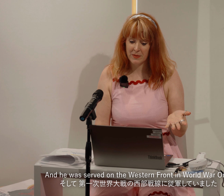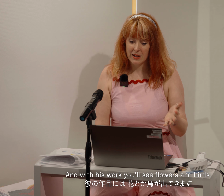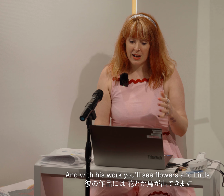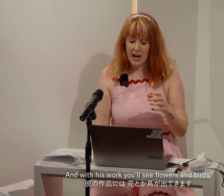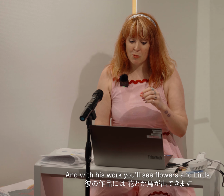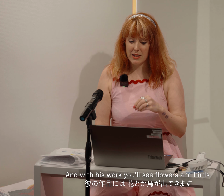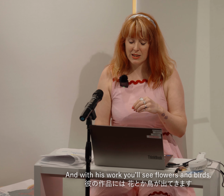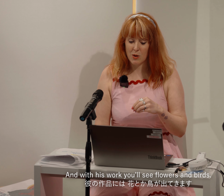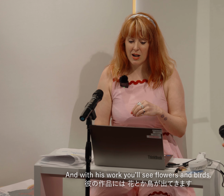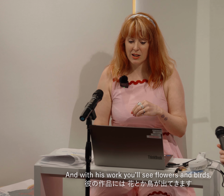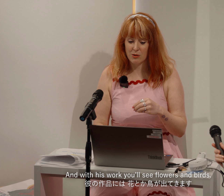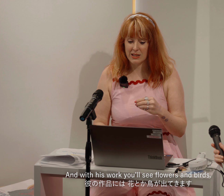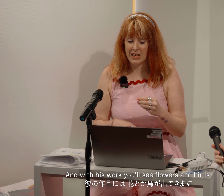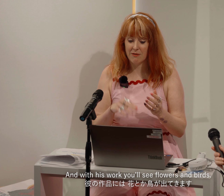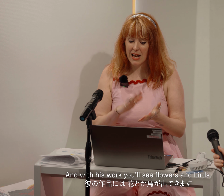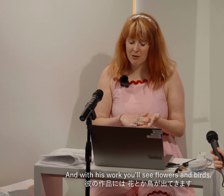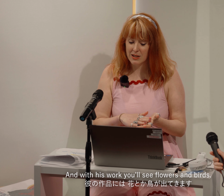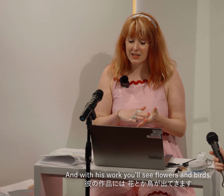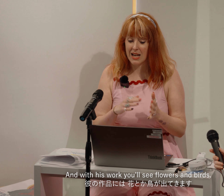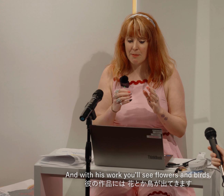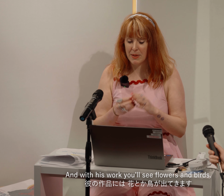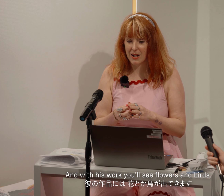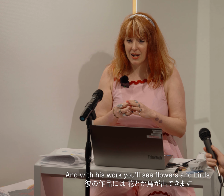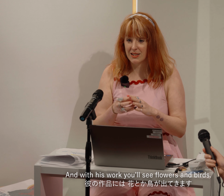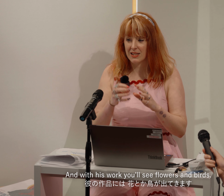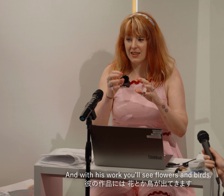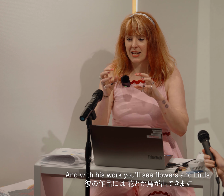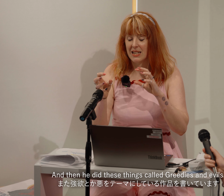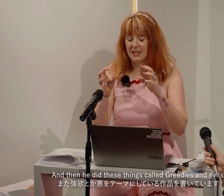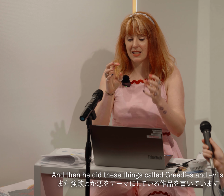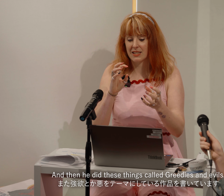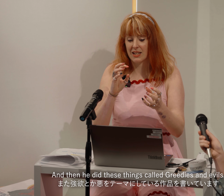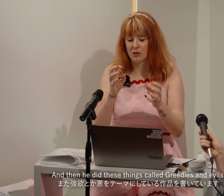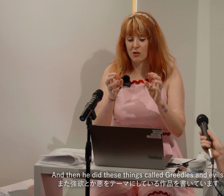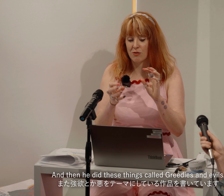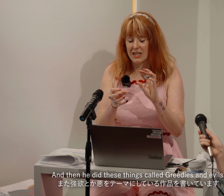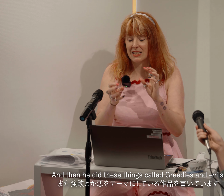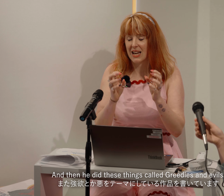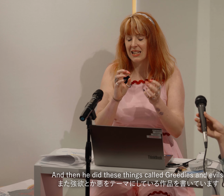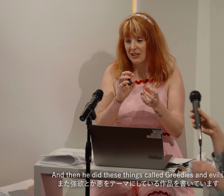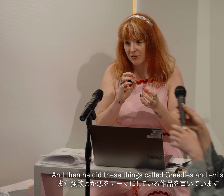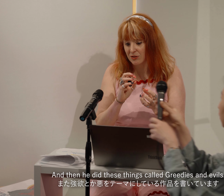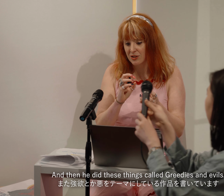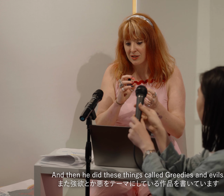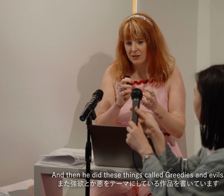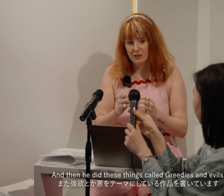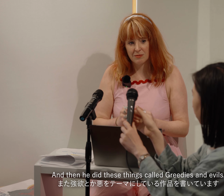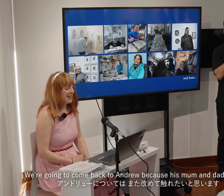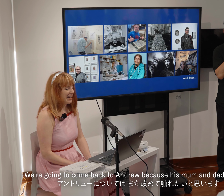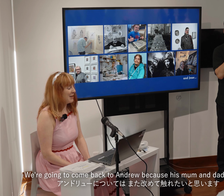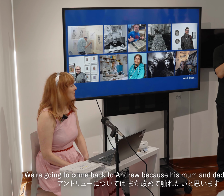I. And with his work, you'll see flowers and birds, and then he did these things called greedies and